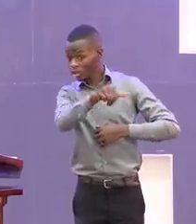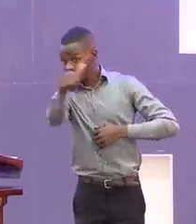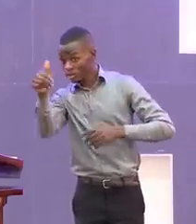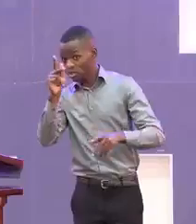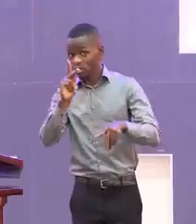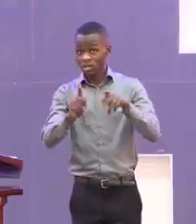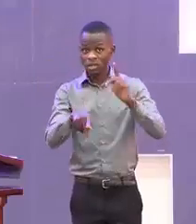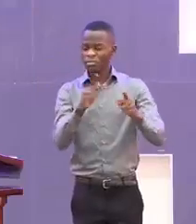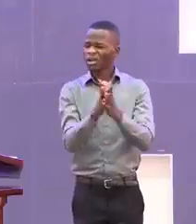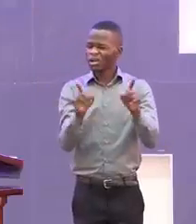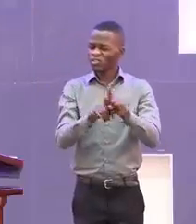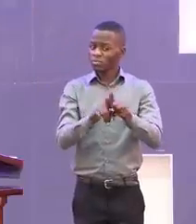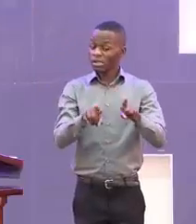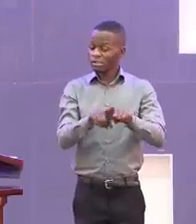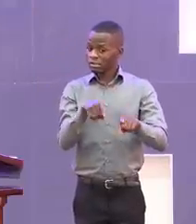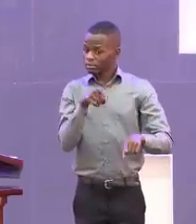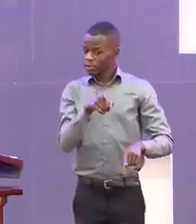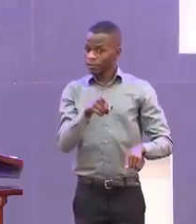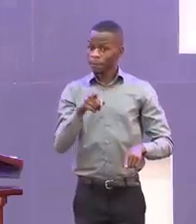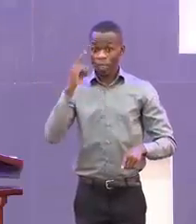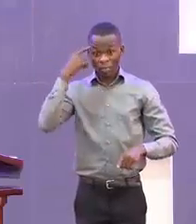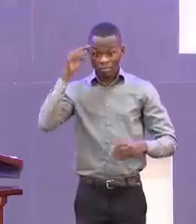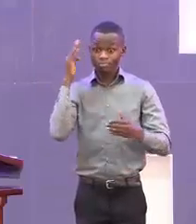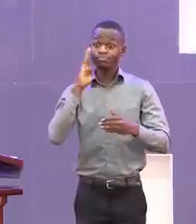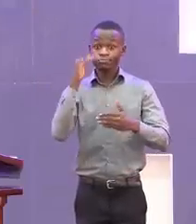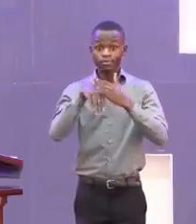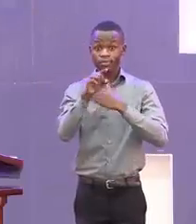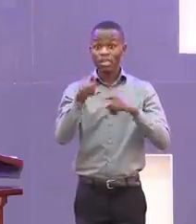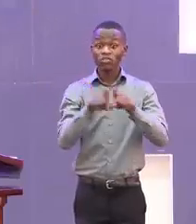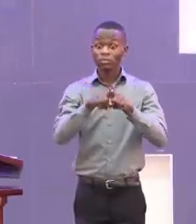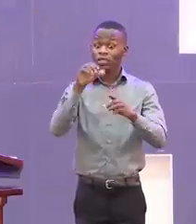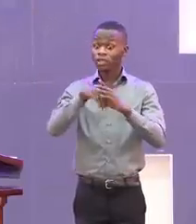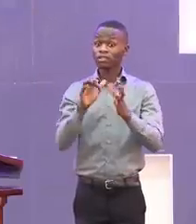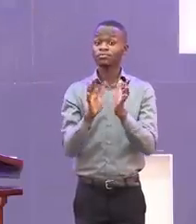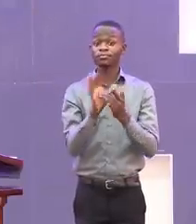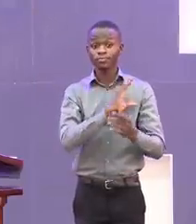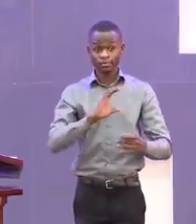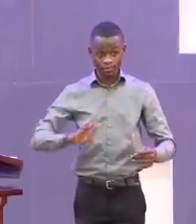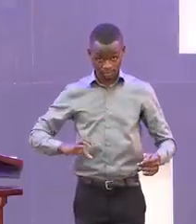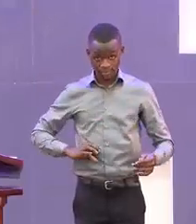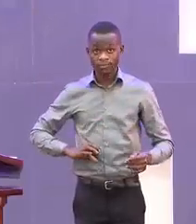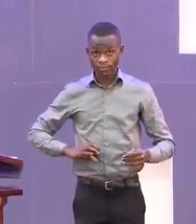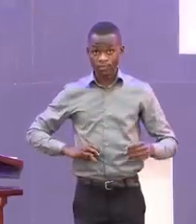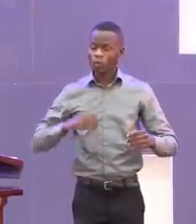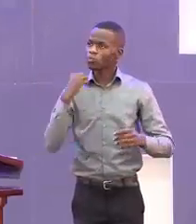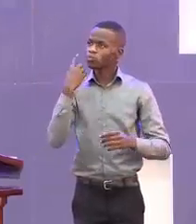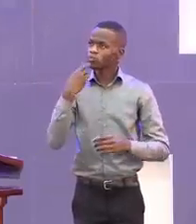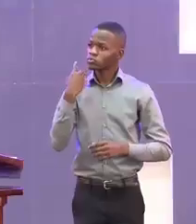others. Let this mind be in you, which was also in Christ Jesus,